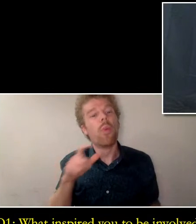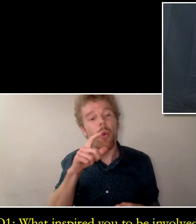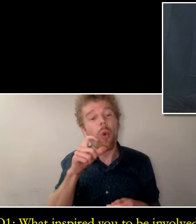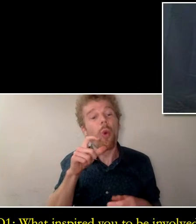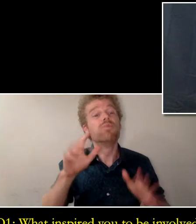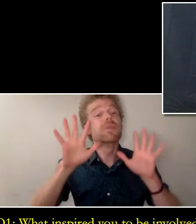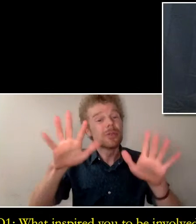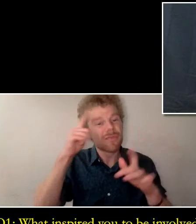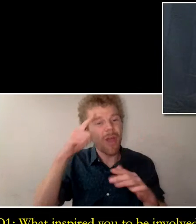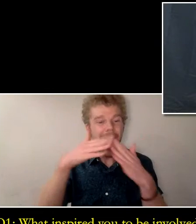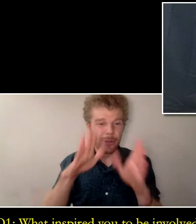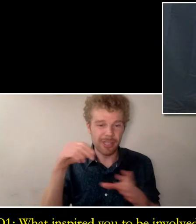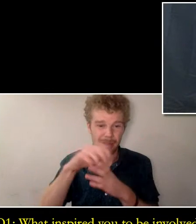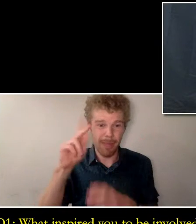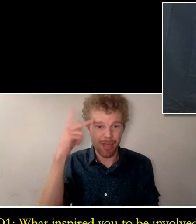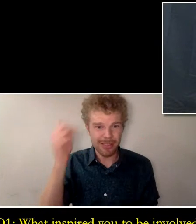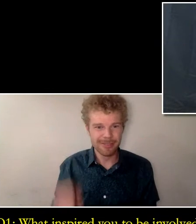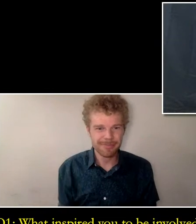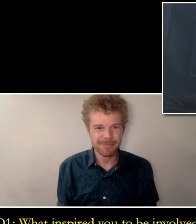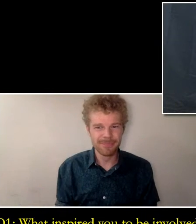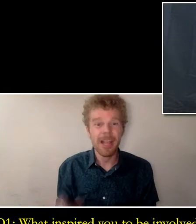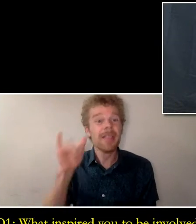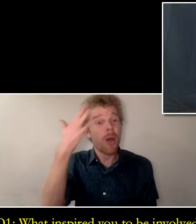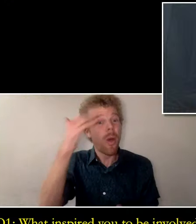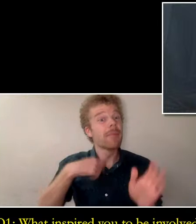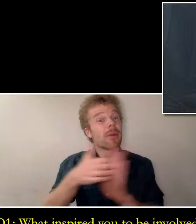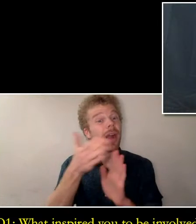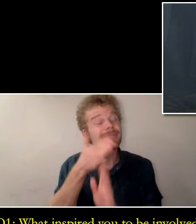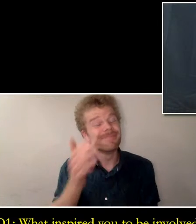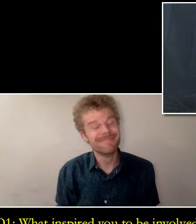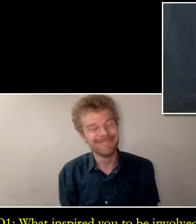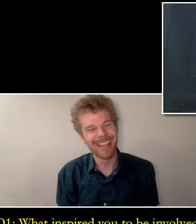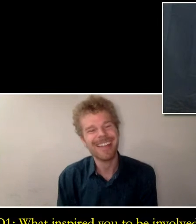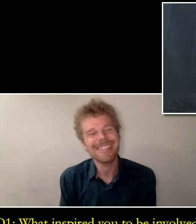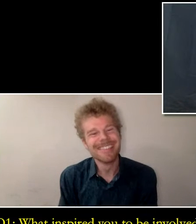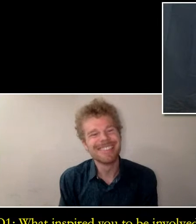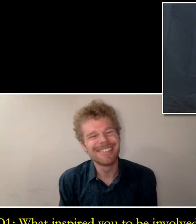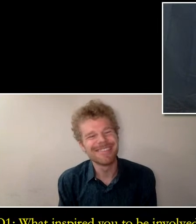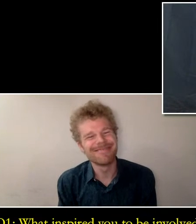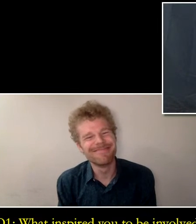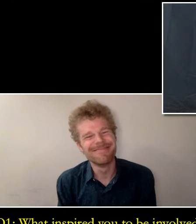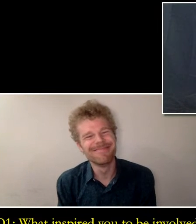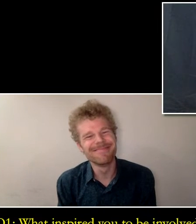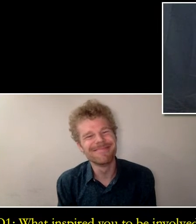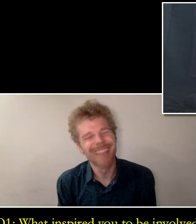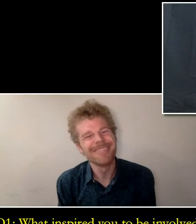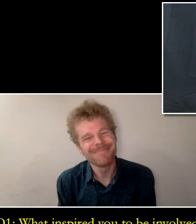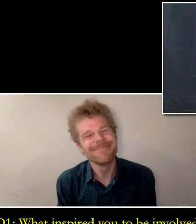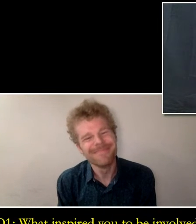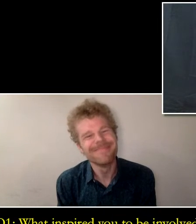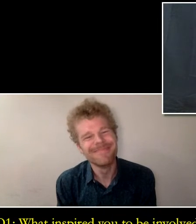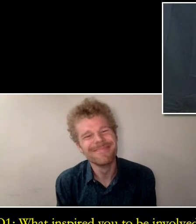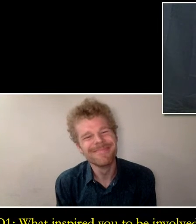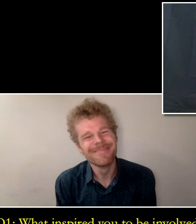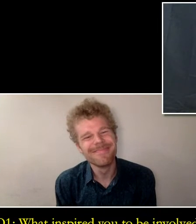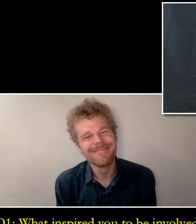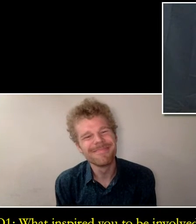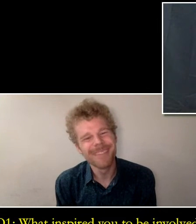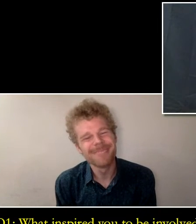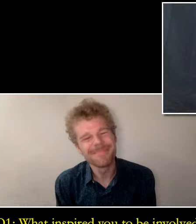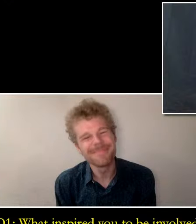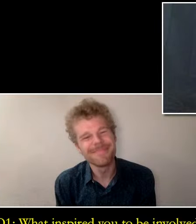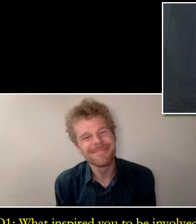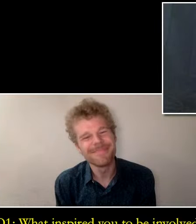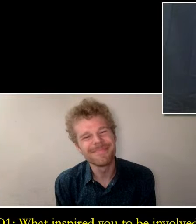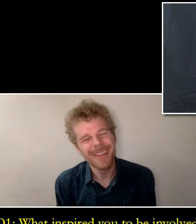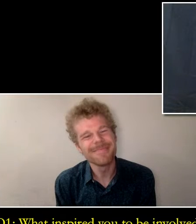Francisco, for example, there are buildings everywhere, but many people can't afford them. So I guess my point is, housing is the